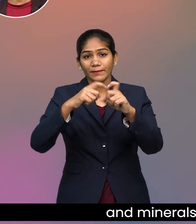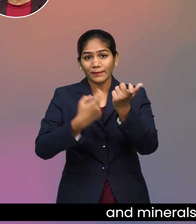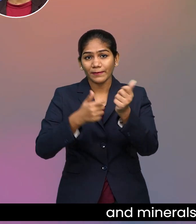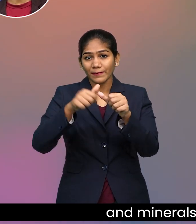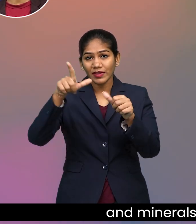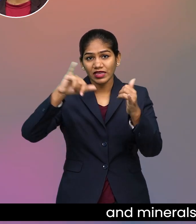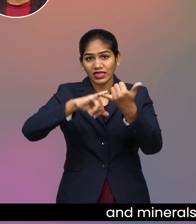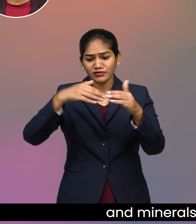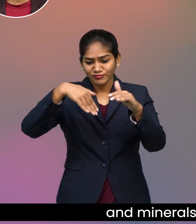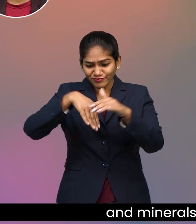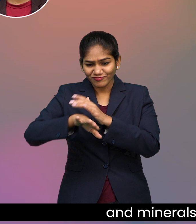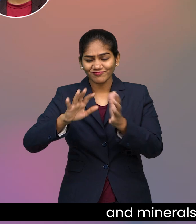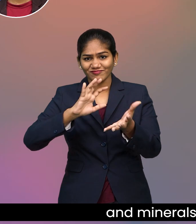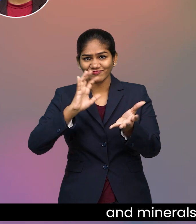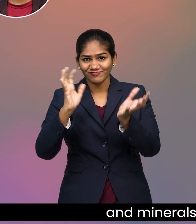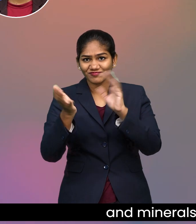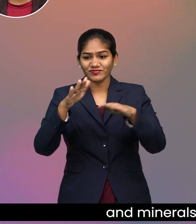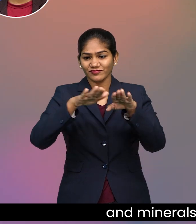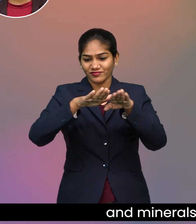surface of the earth.